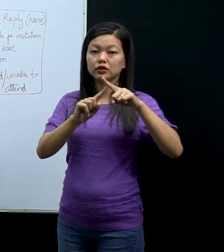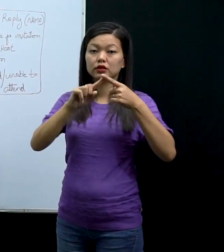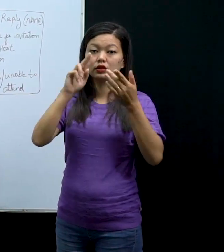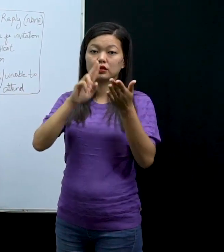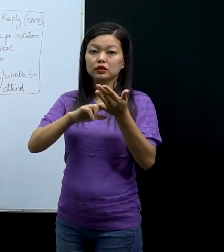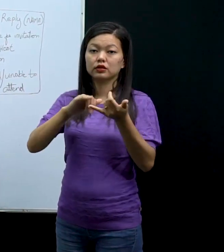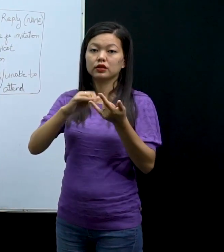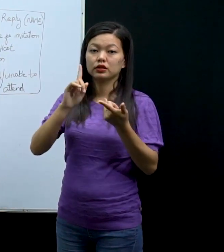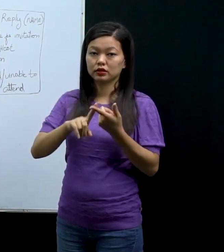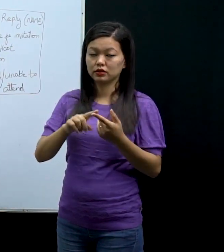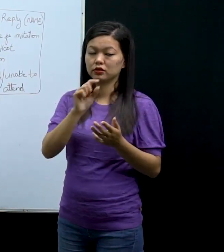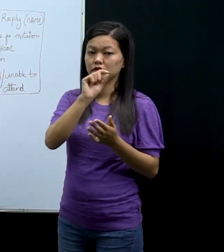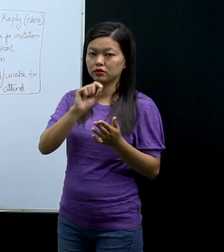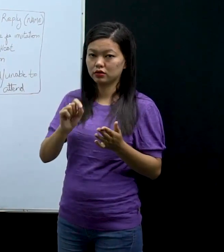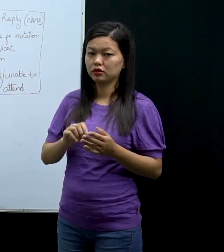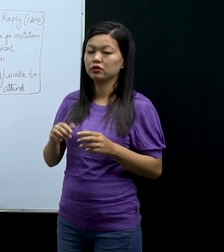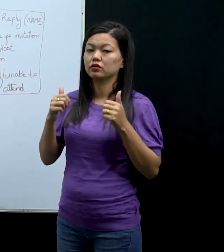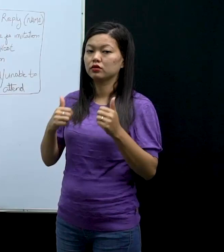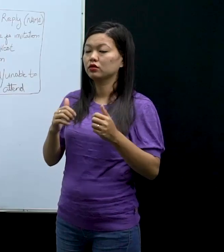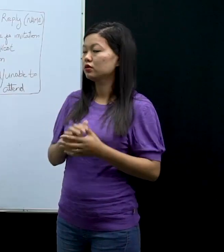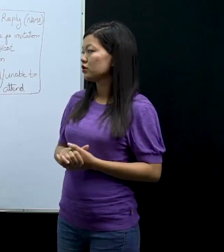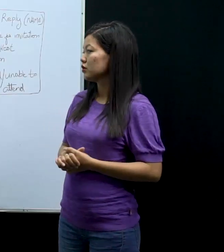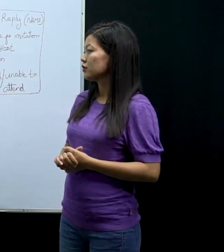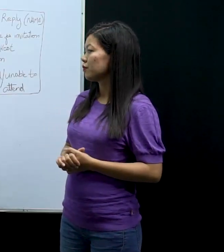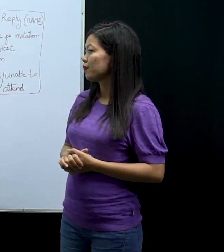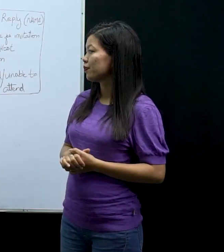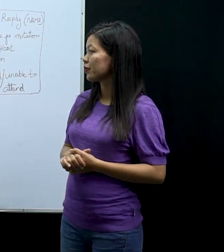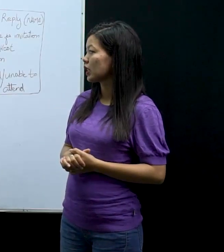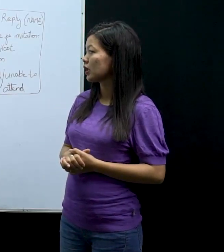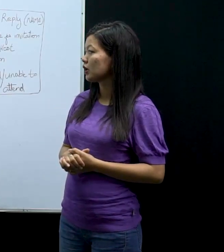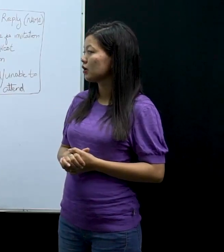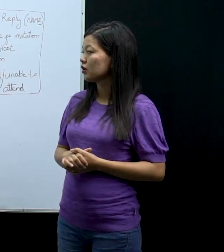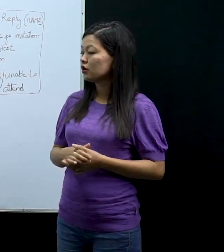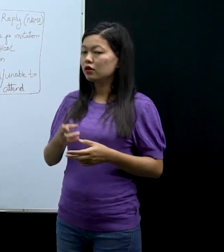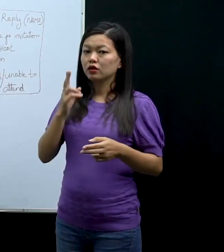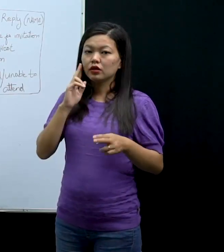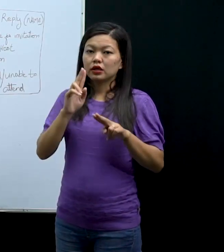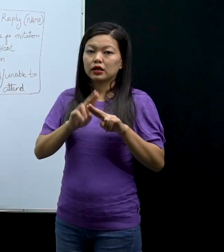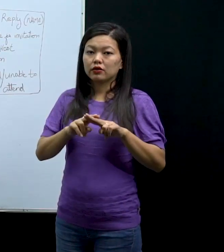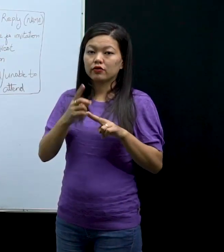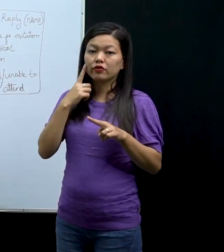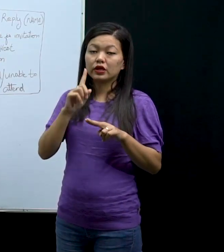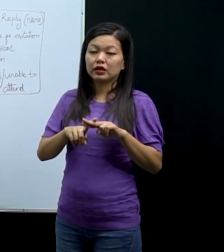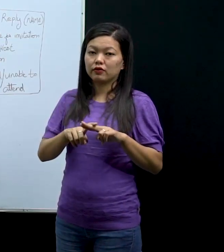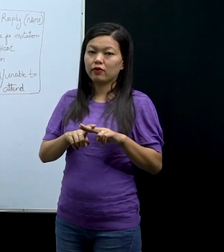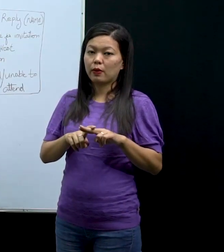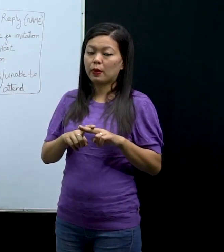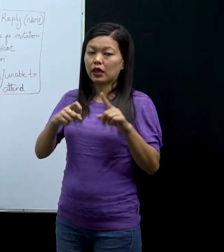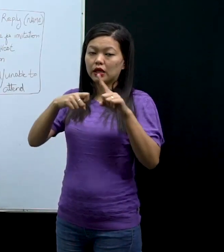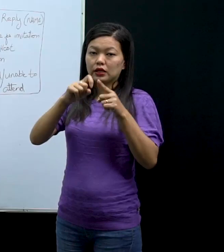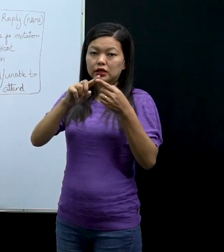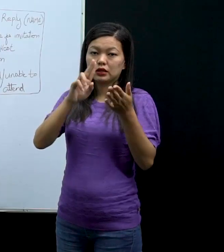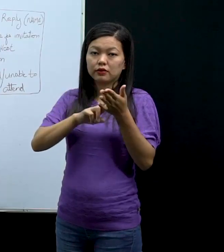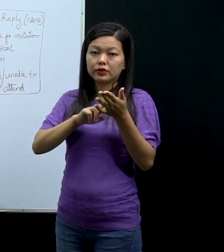Mr. Kenneth, is singular, you can always use as here, adding as to the verb. But if I have, in case